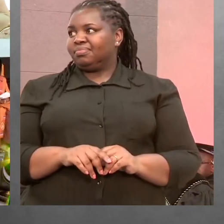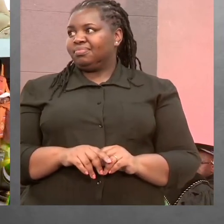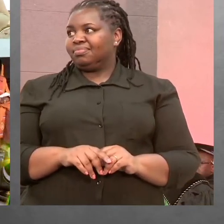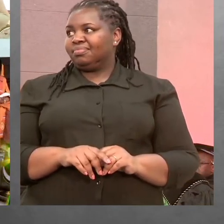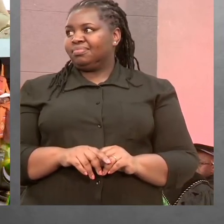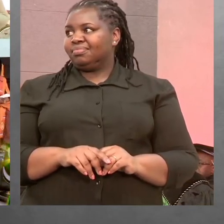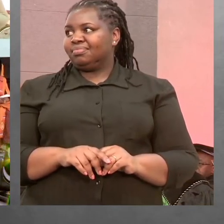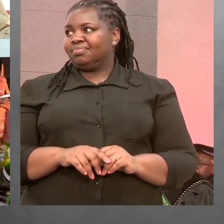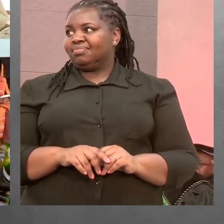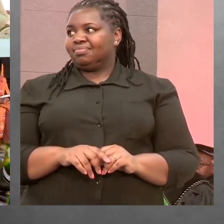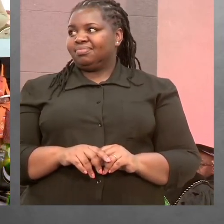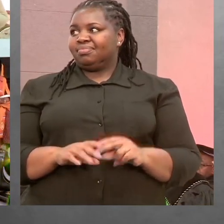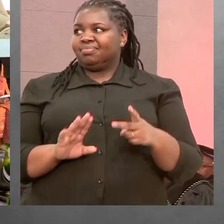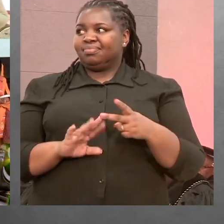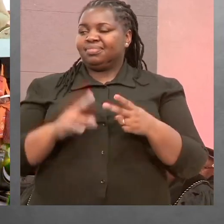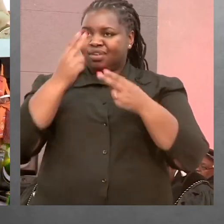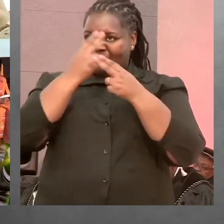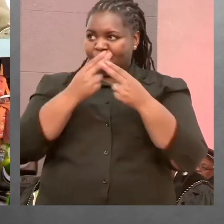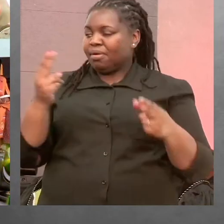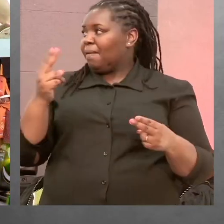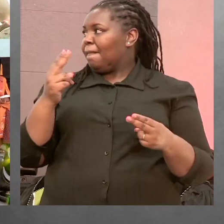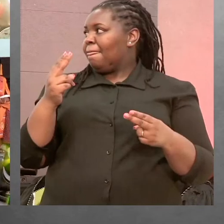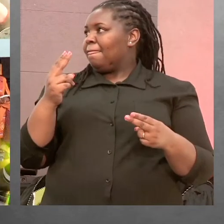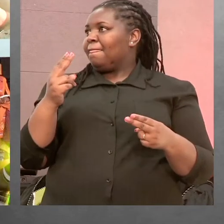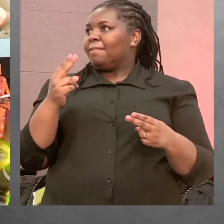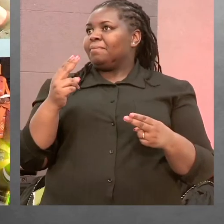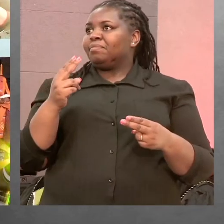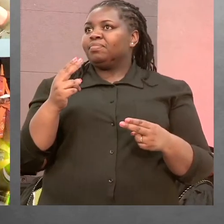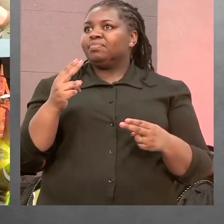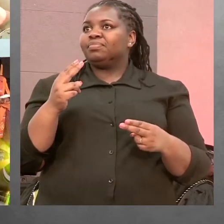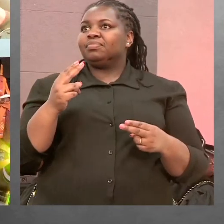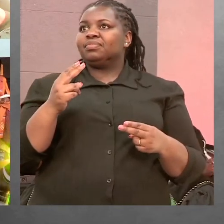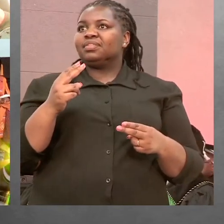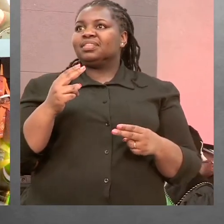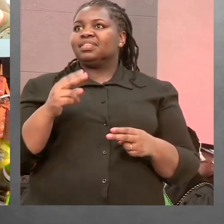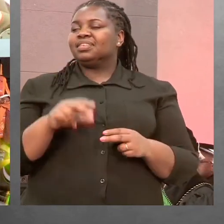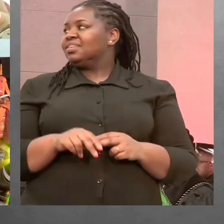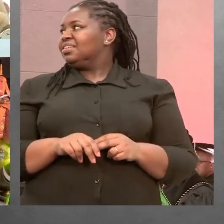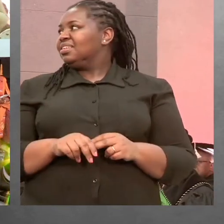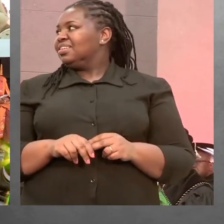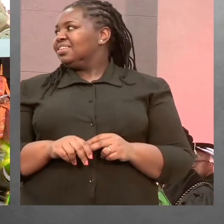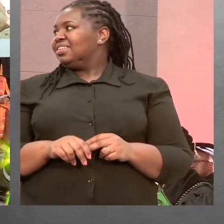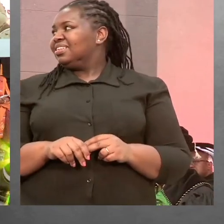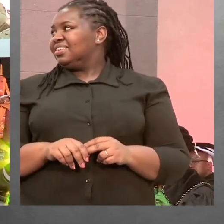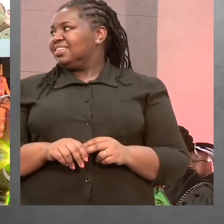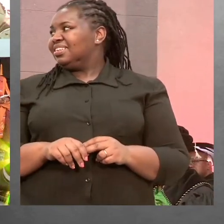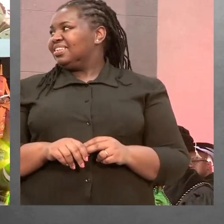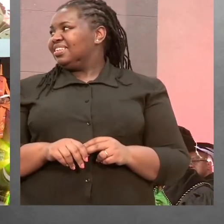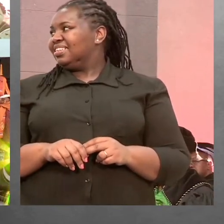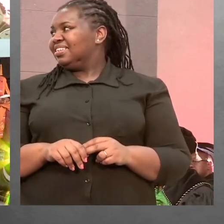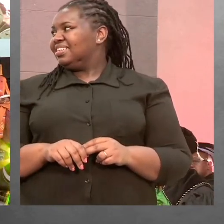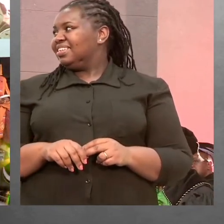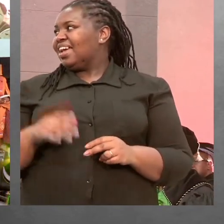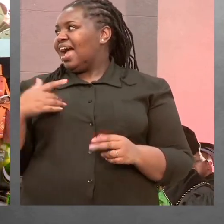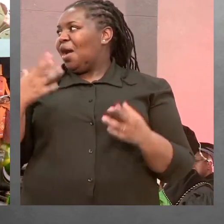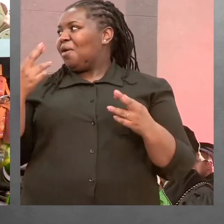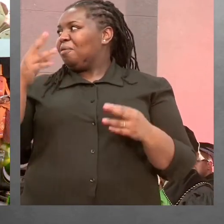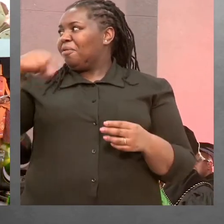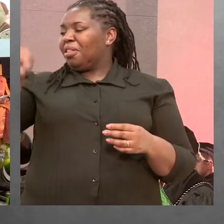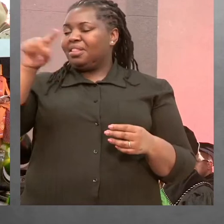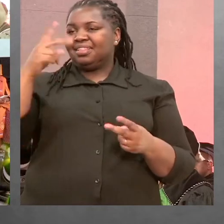And Honorable Letsie, I'm trying to see where you are. Please, yes, I hope they all see you.